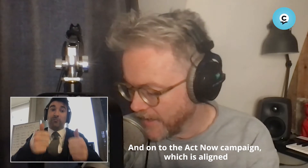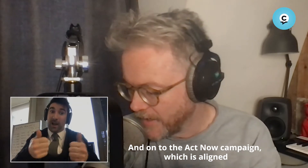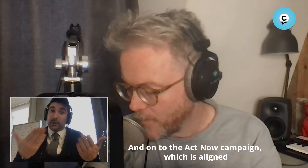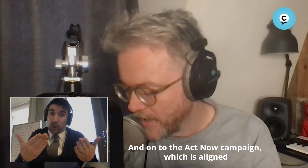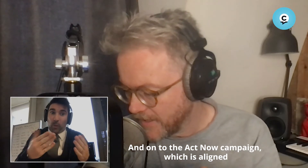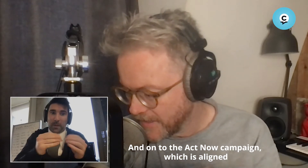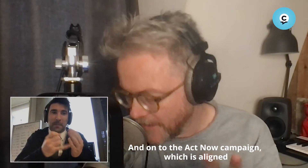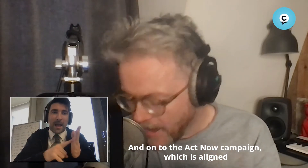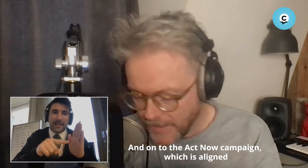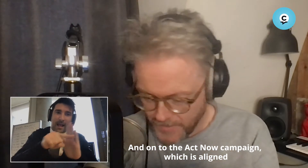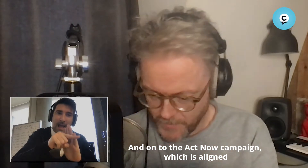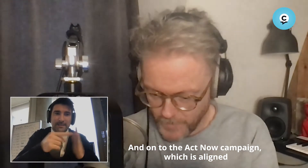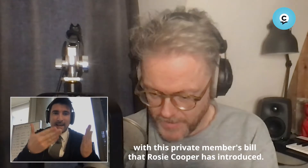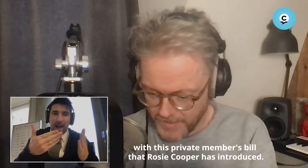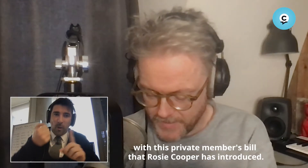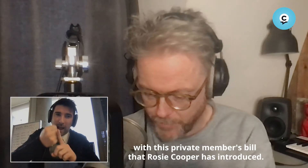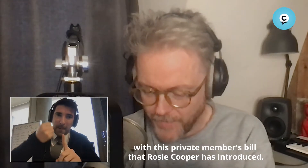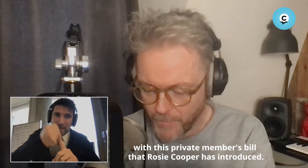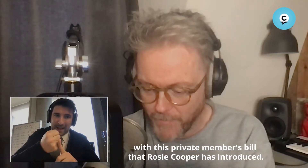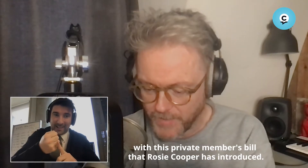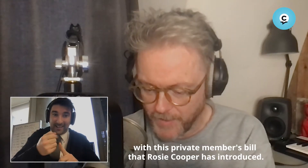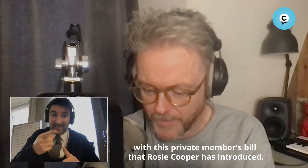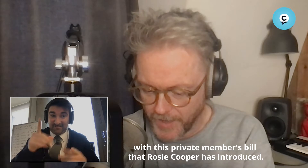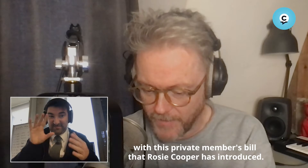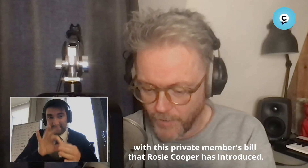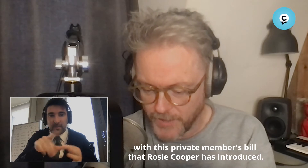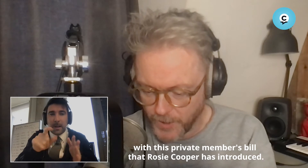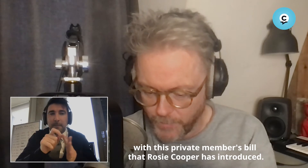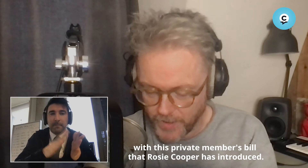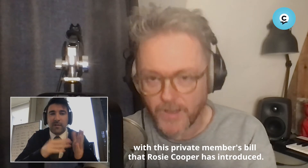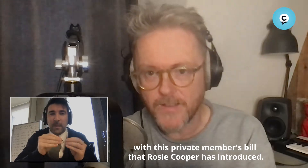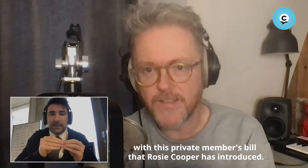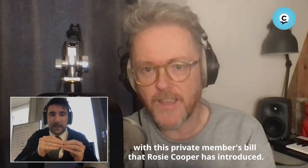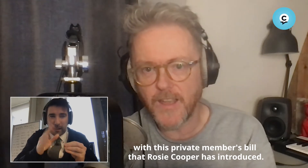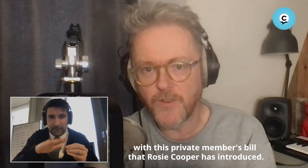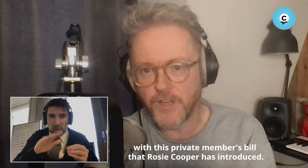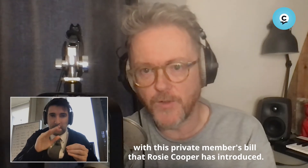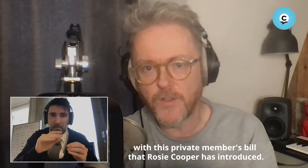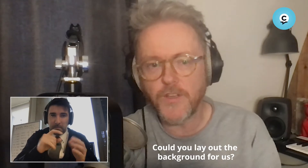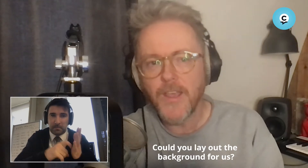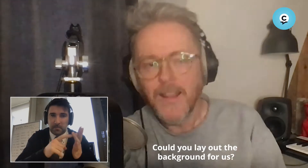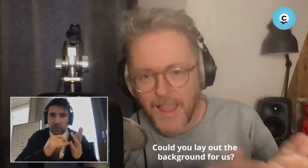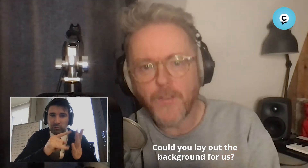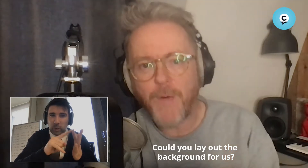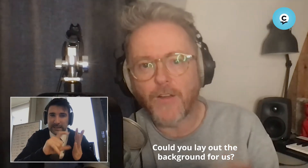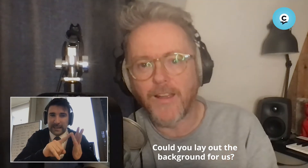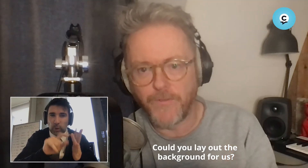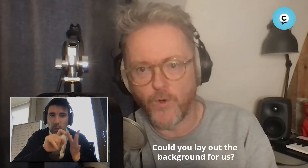campaign, which is aligned with this private members bill that Rosie Cooper has introduced. Could you lay out the background for